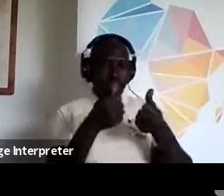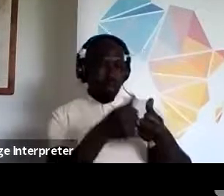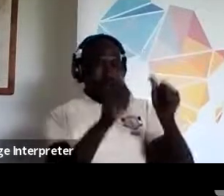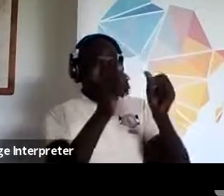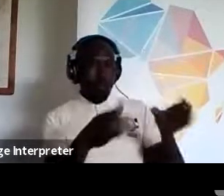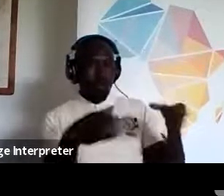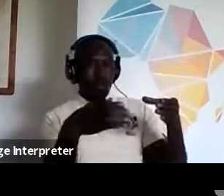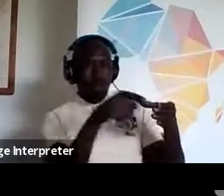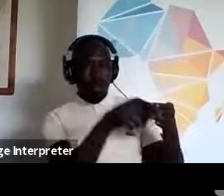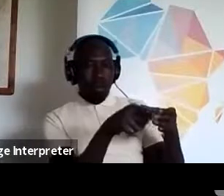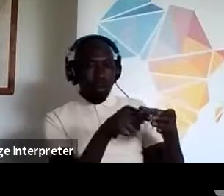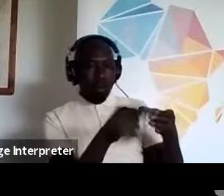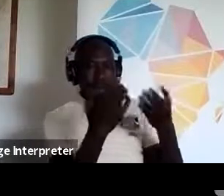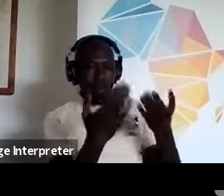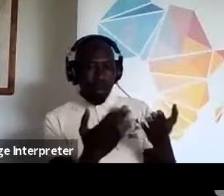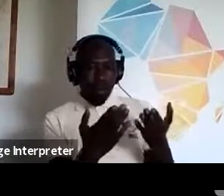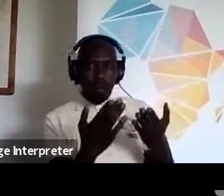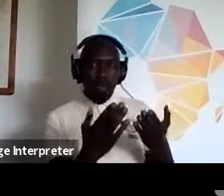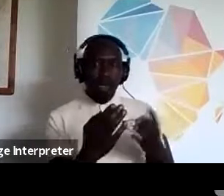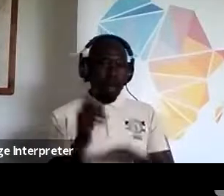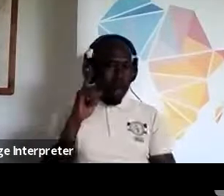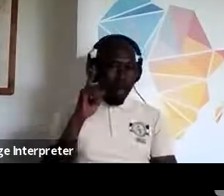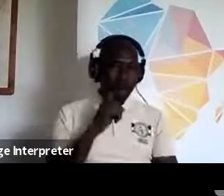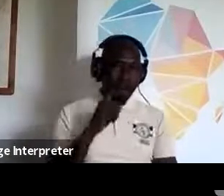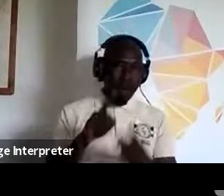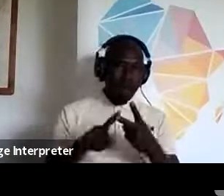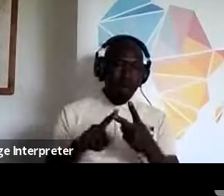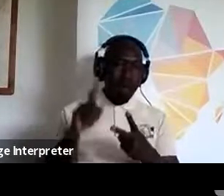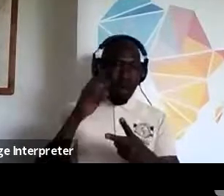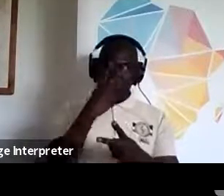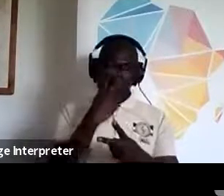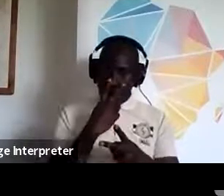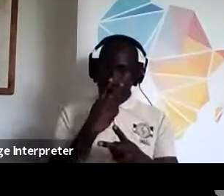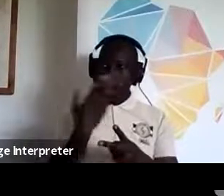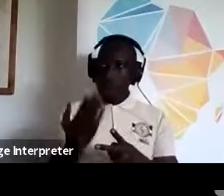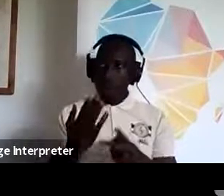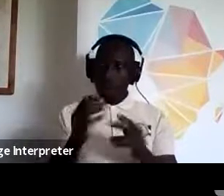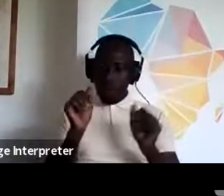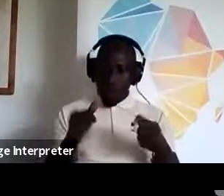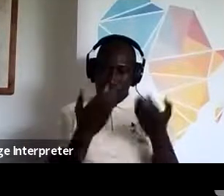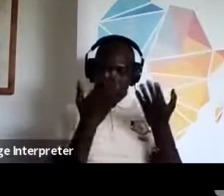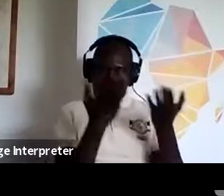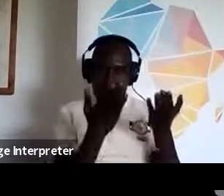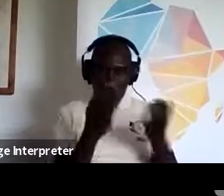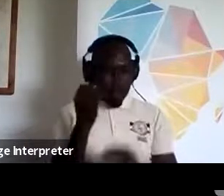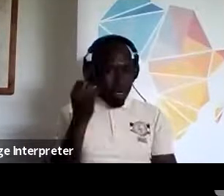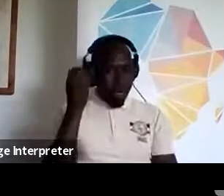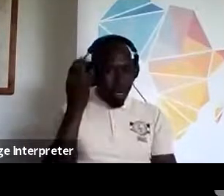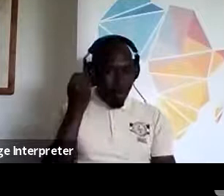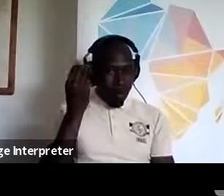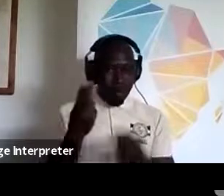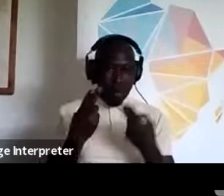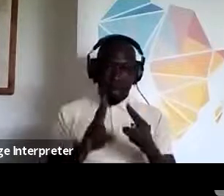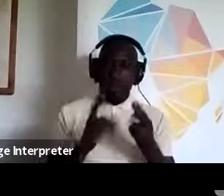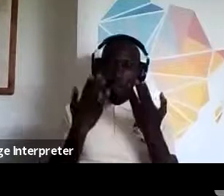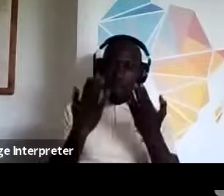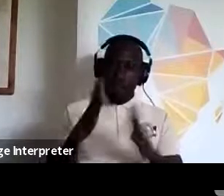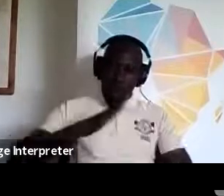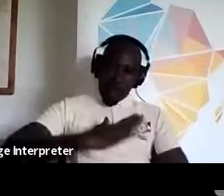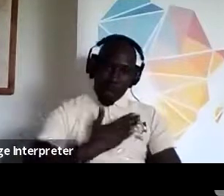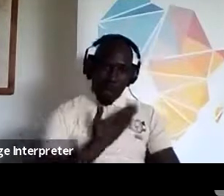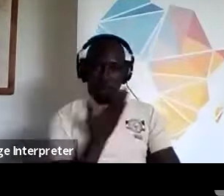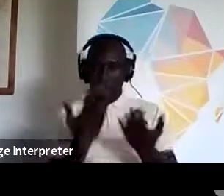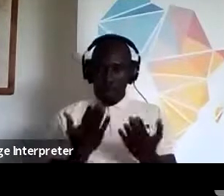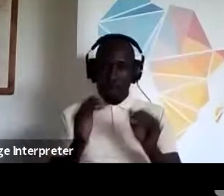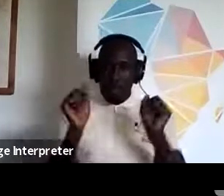themselves. The deaf, the blind man. Once we have these innovations starting from us, it